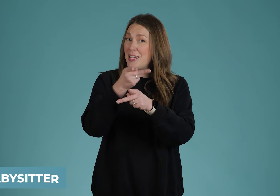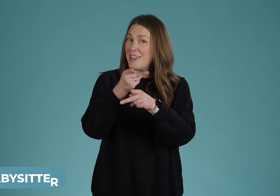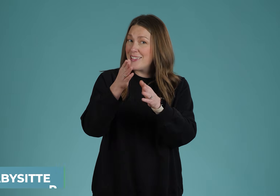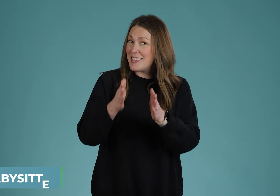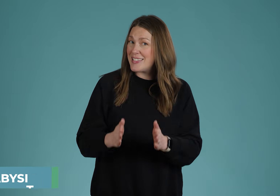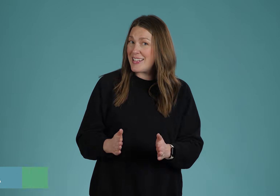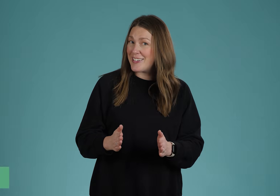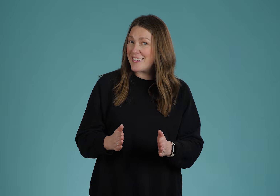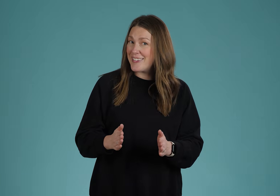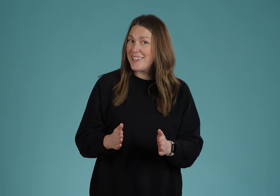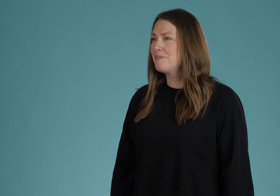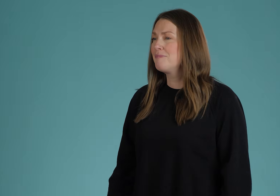Babysitter.